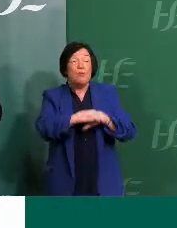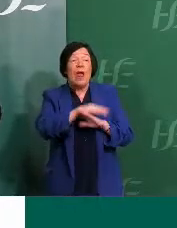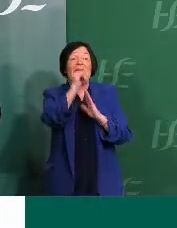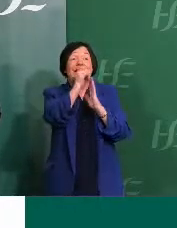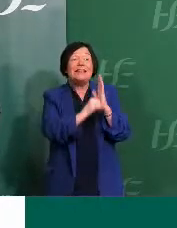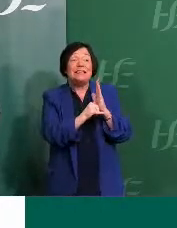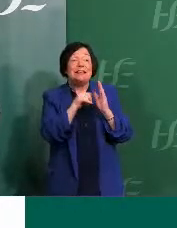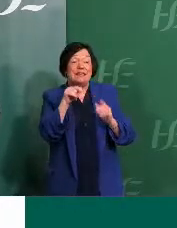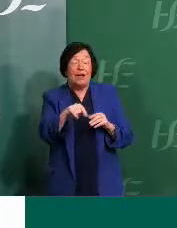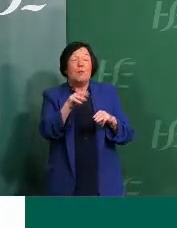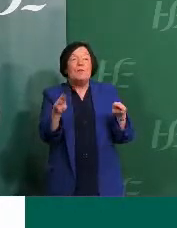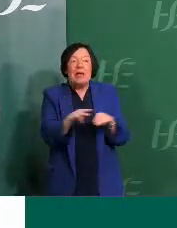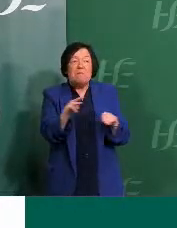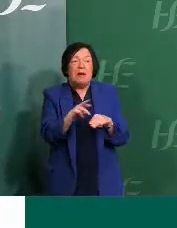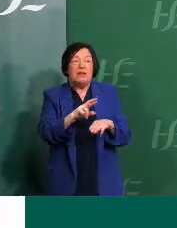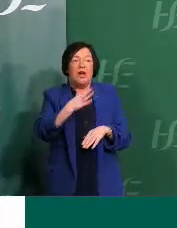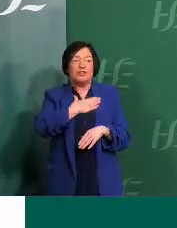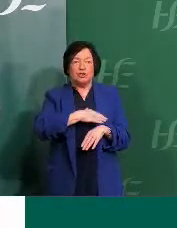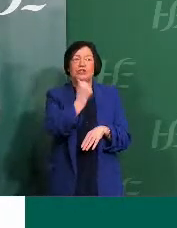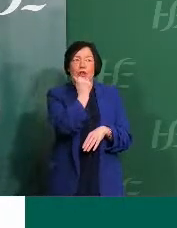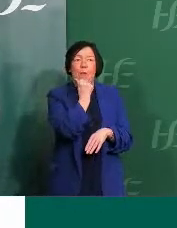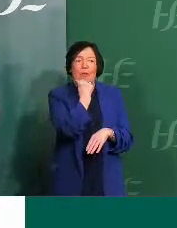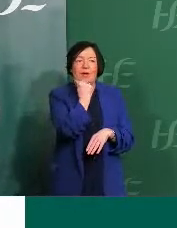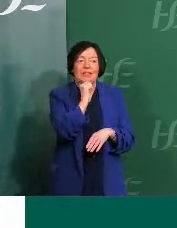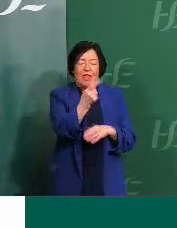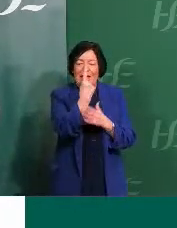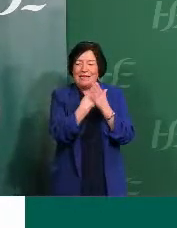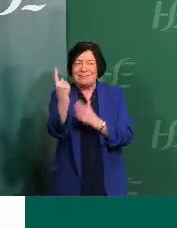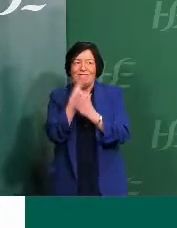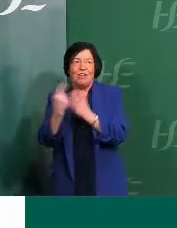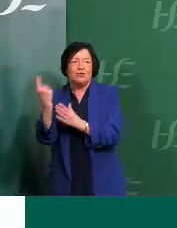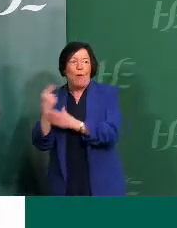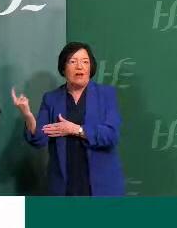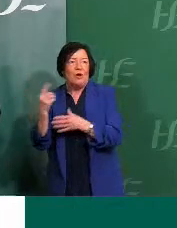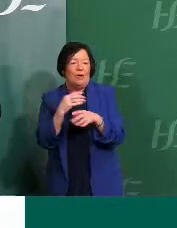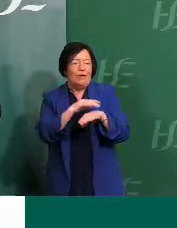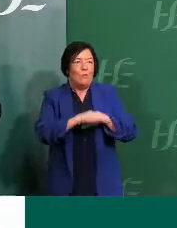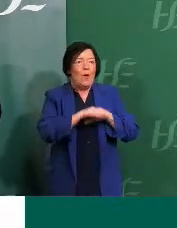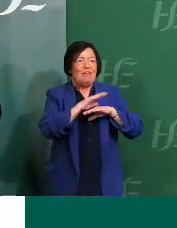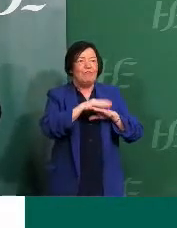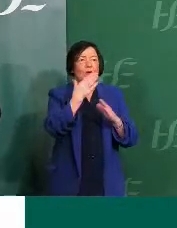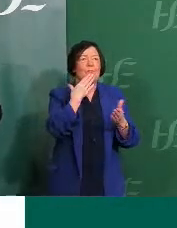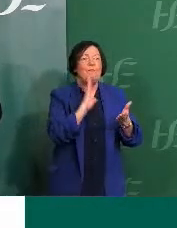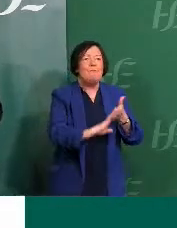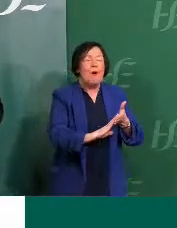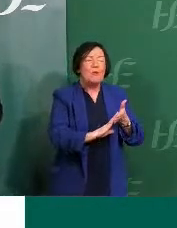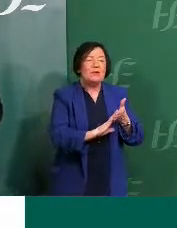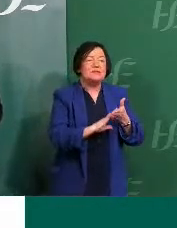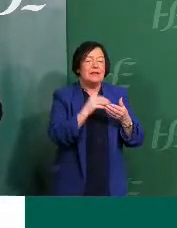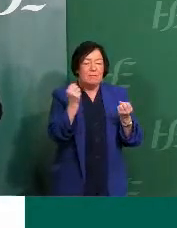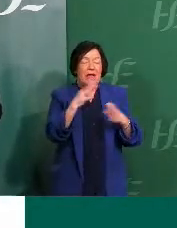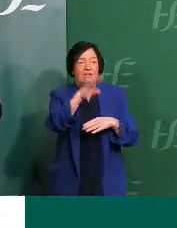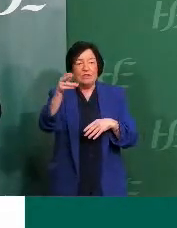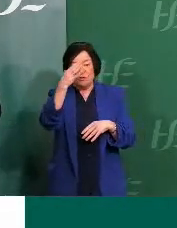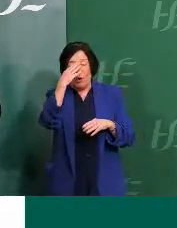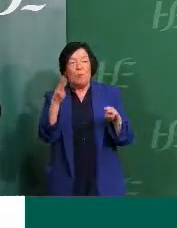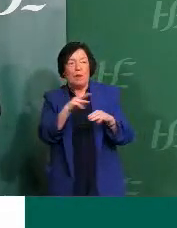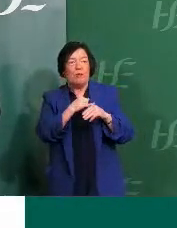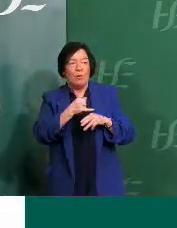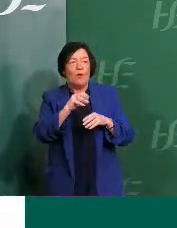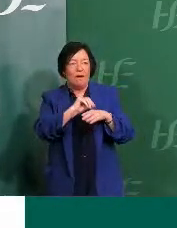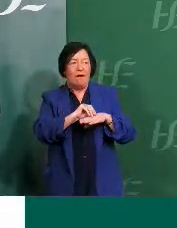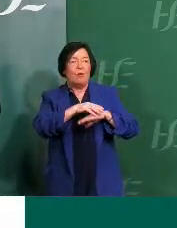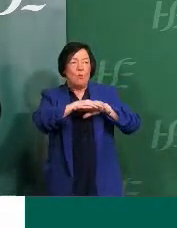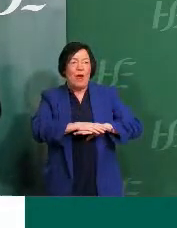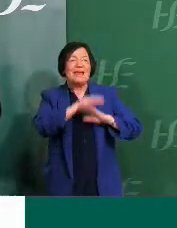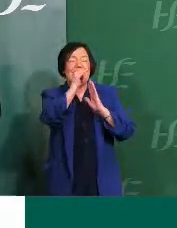are ultimately people. So they're not just numbers, they are individuals who are waiting for appointments that many of us will know people who are currently on